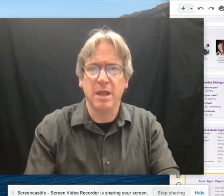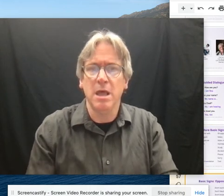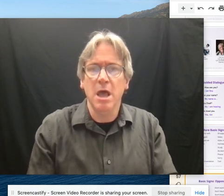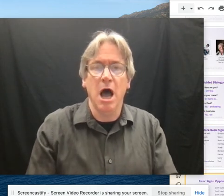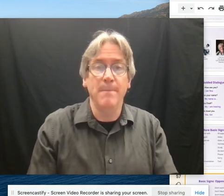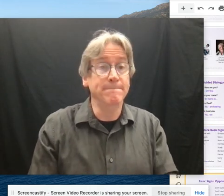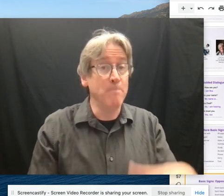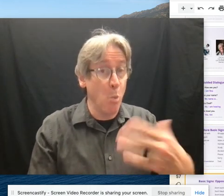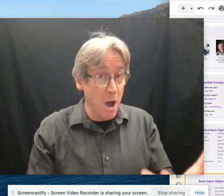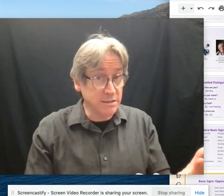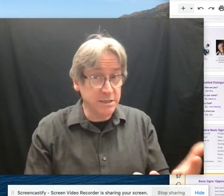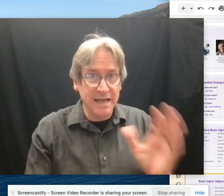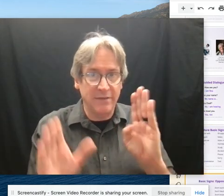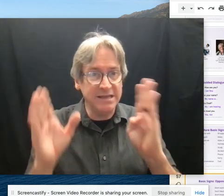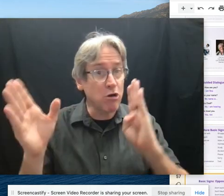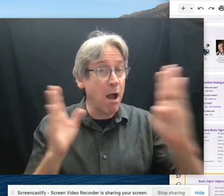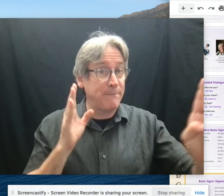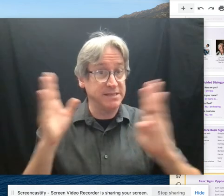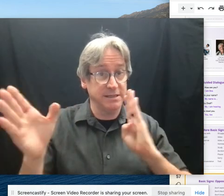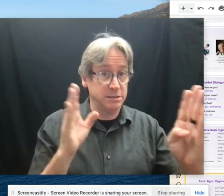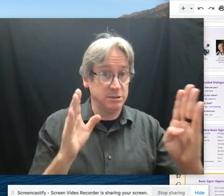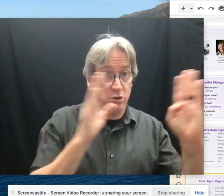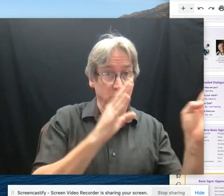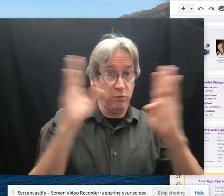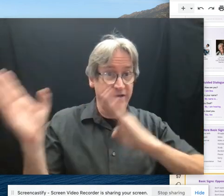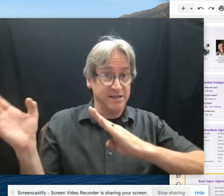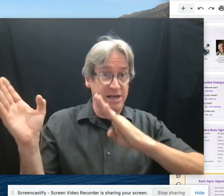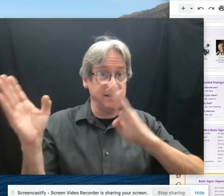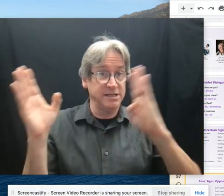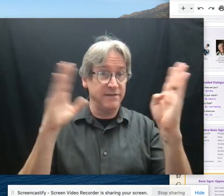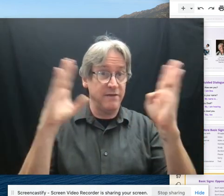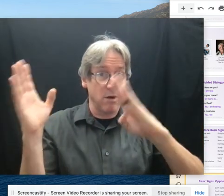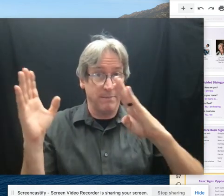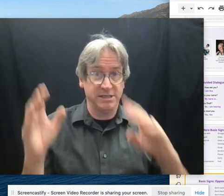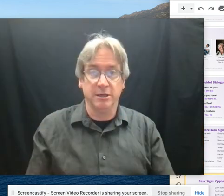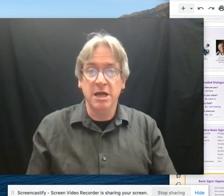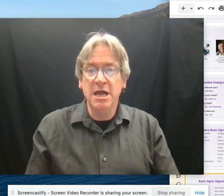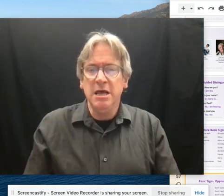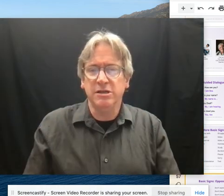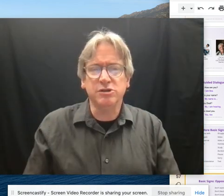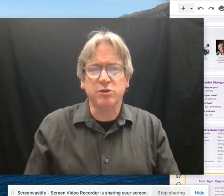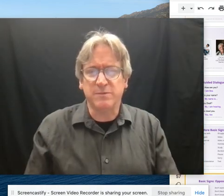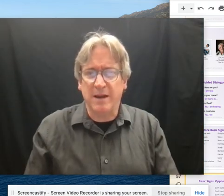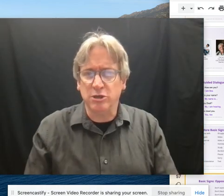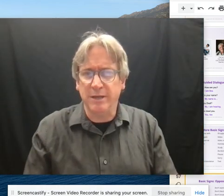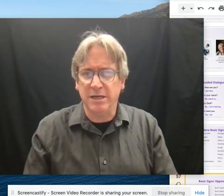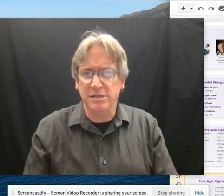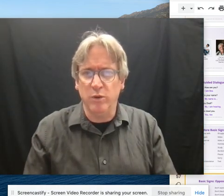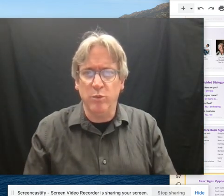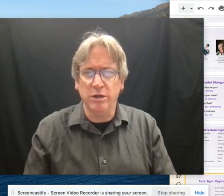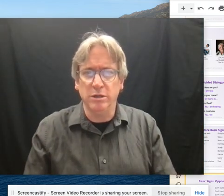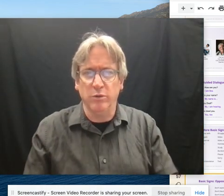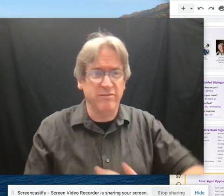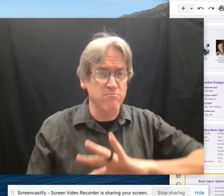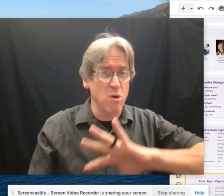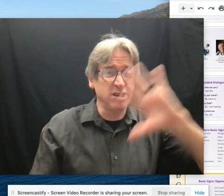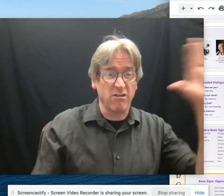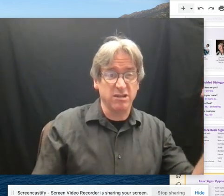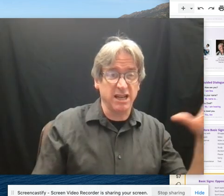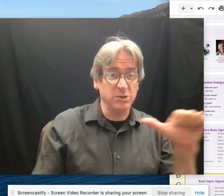Okay. Want. Now these are opposites. So we've got signs and then they're opposite. These are sort of special because we wouldn't,